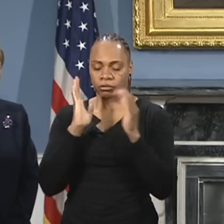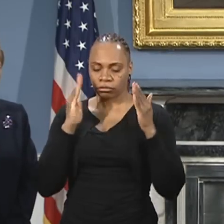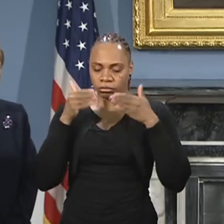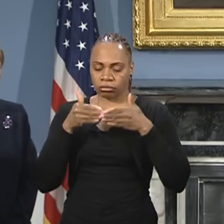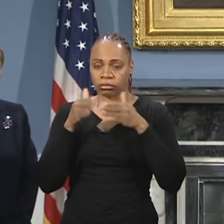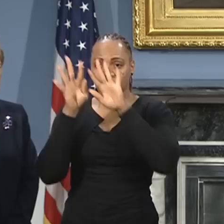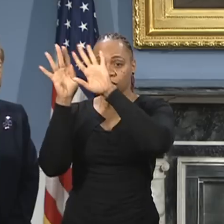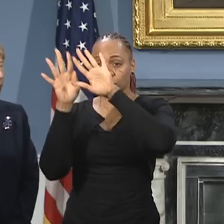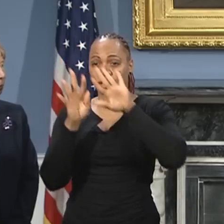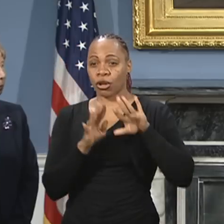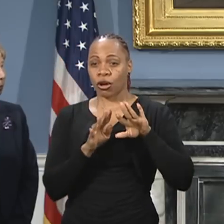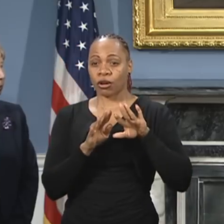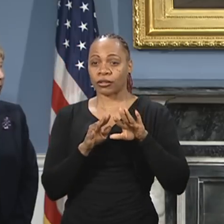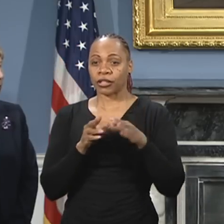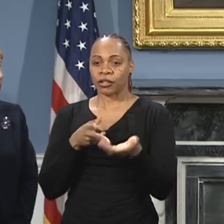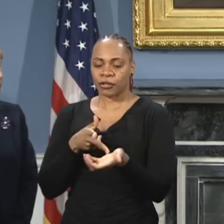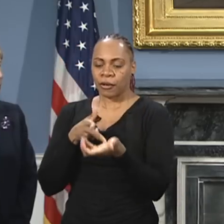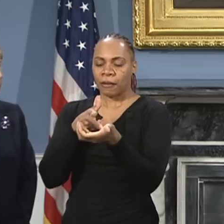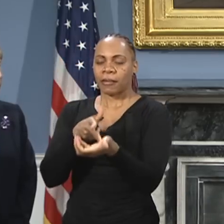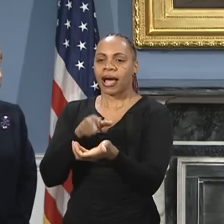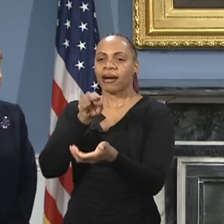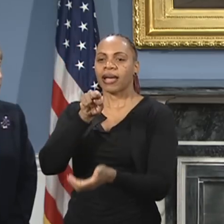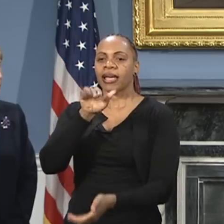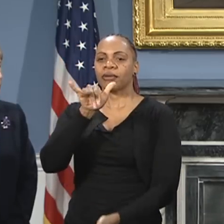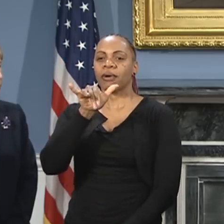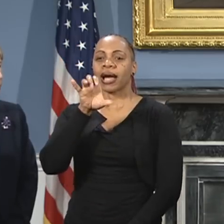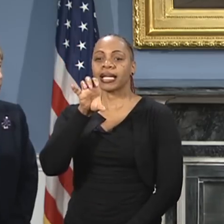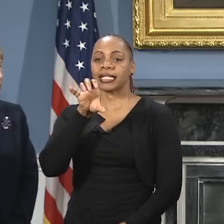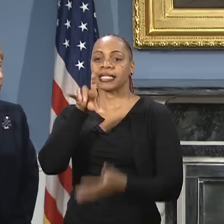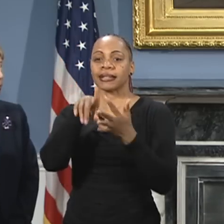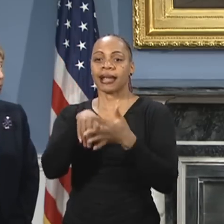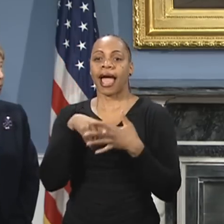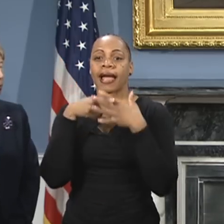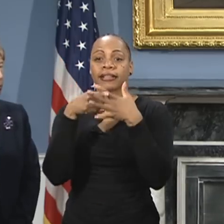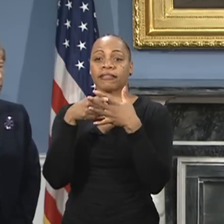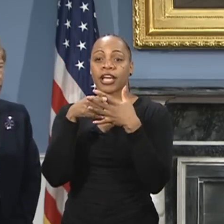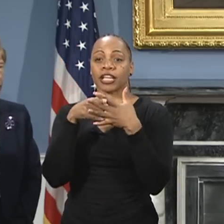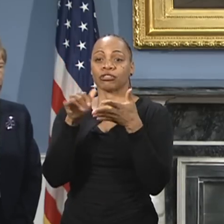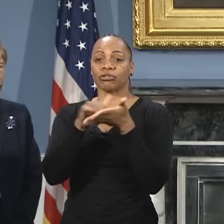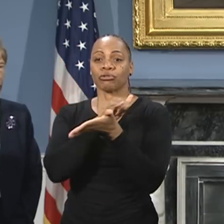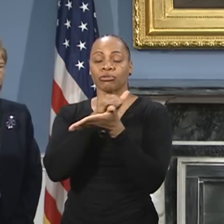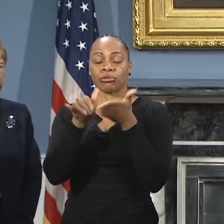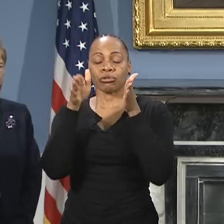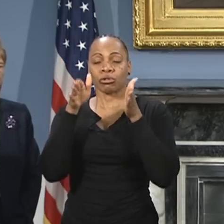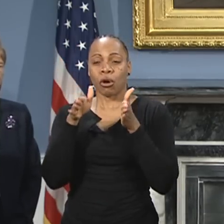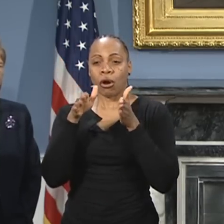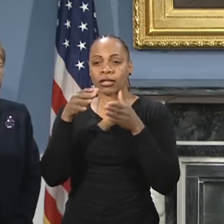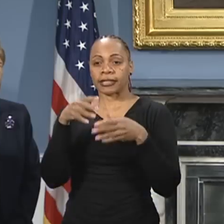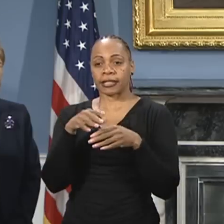Plow NYC has been activated so New Yorkers can track snow clearing work, both